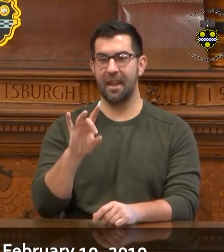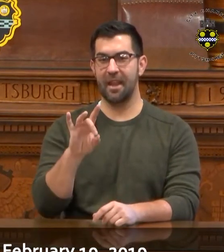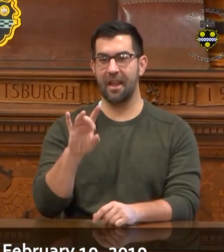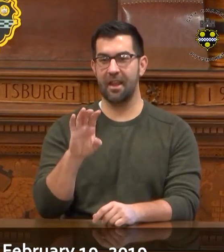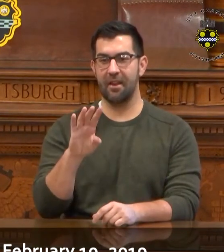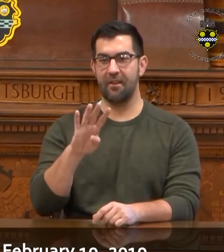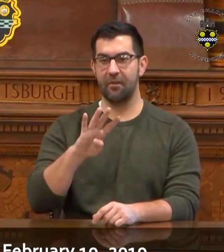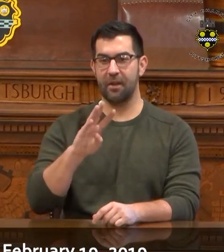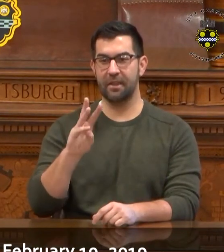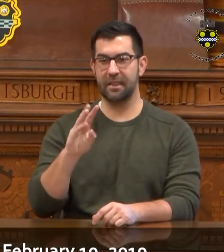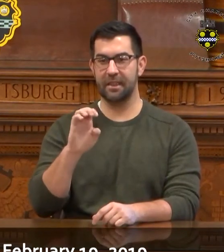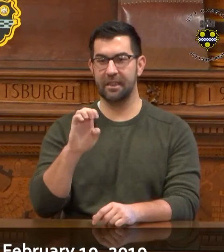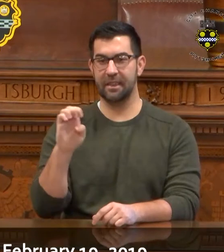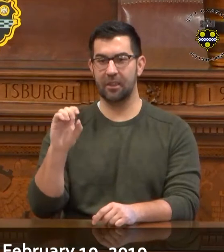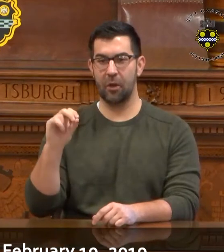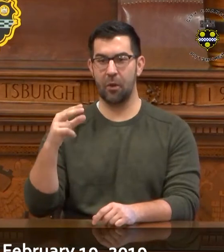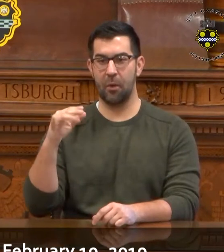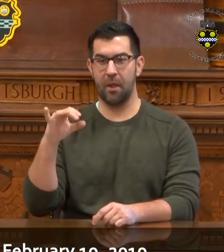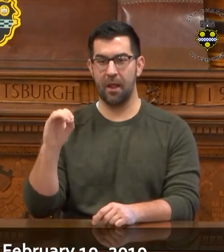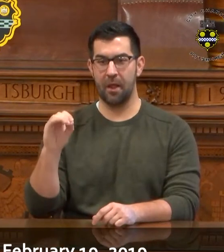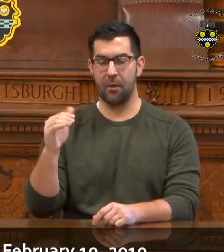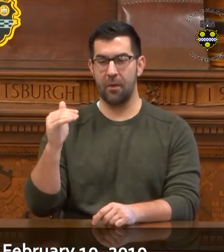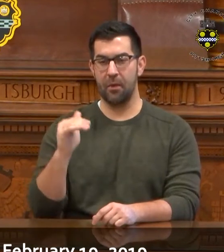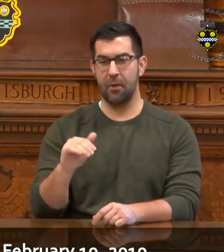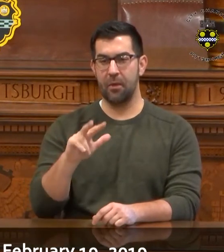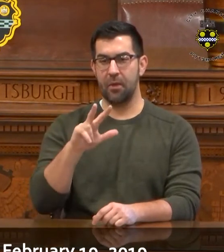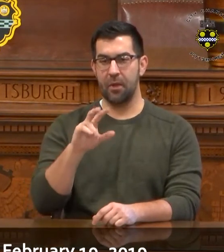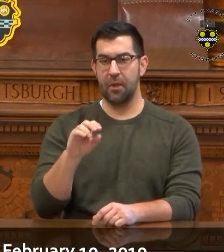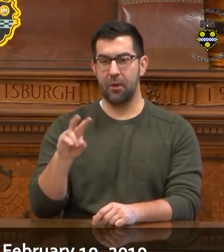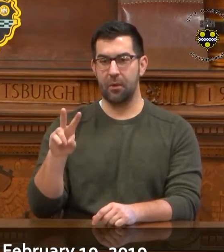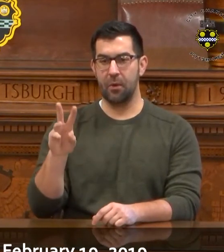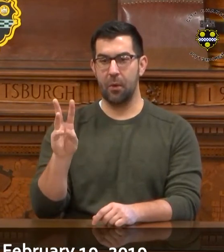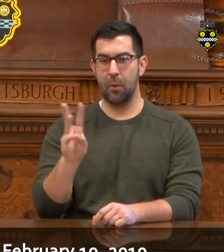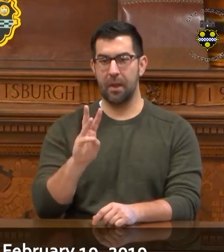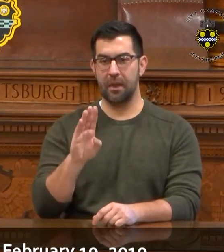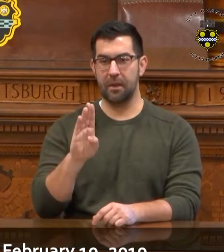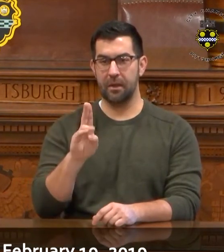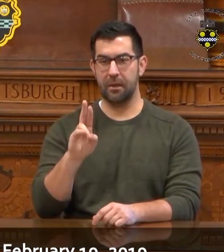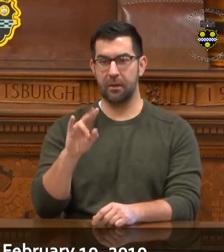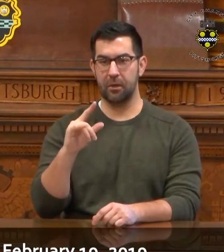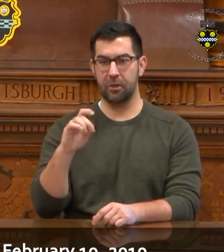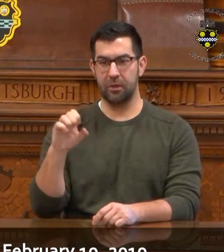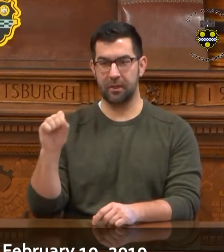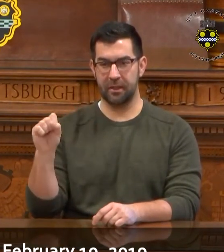846 East Ohio and 302 West Burgess.